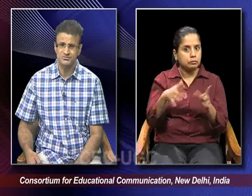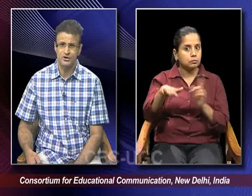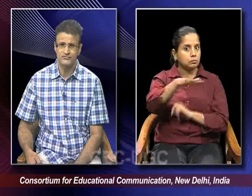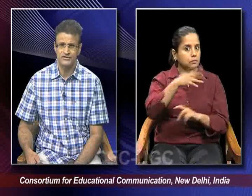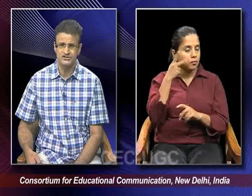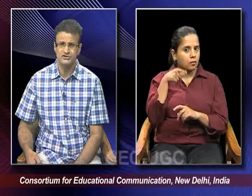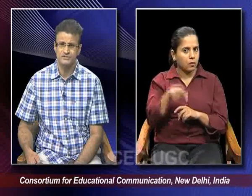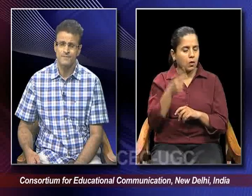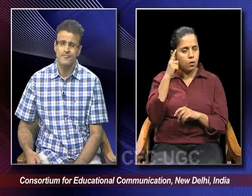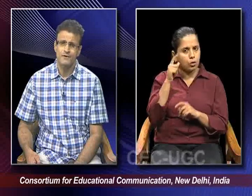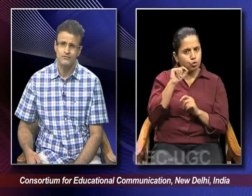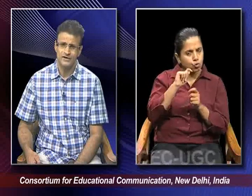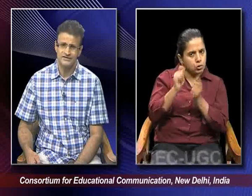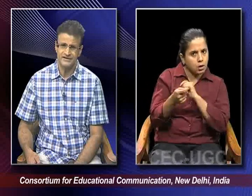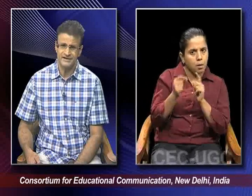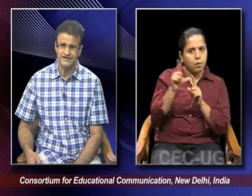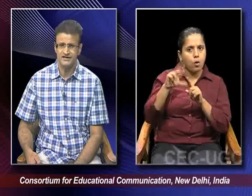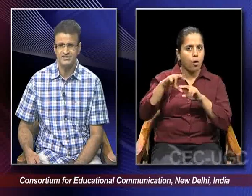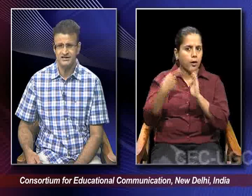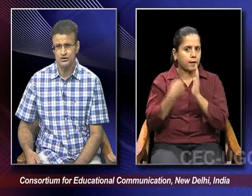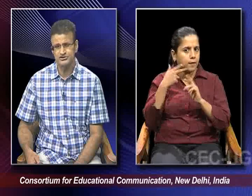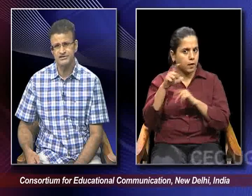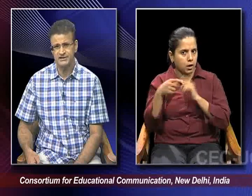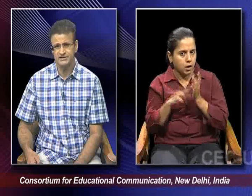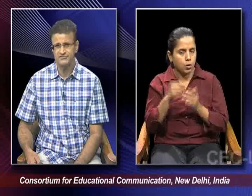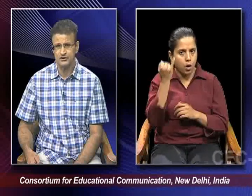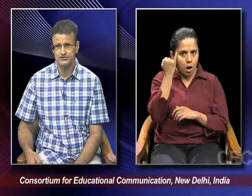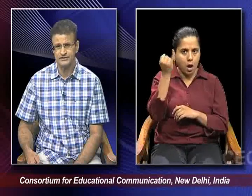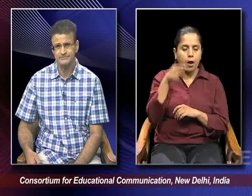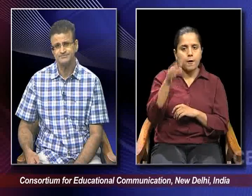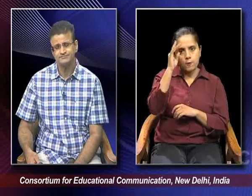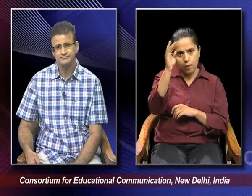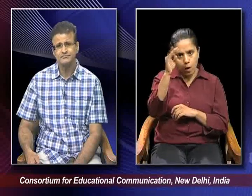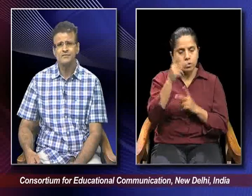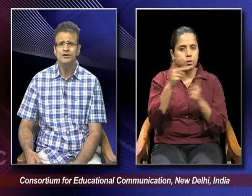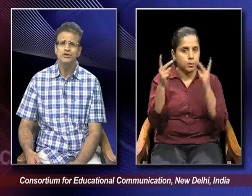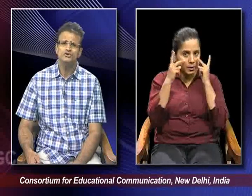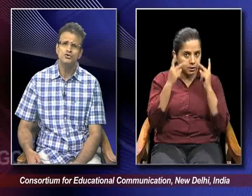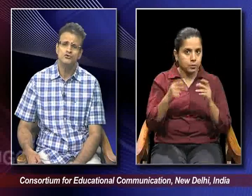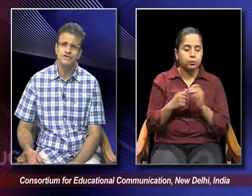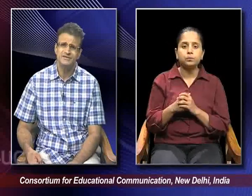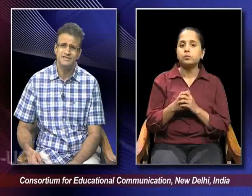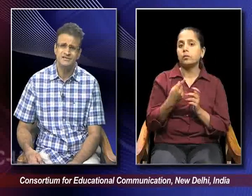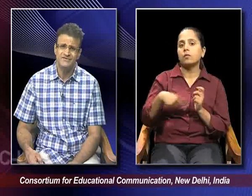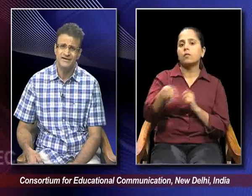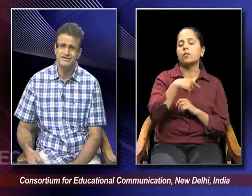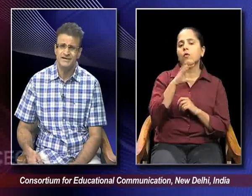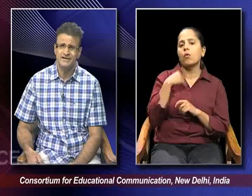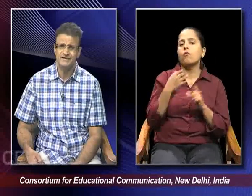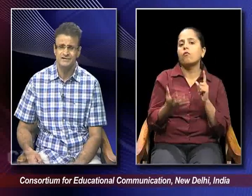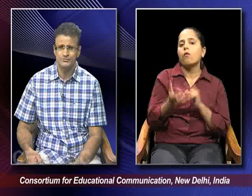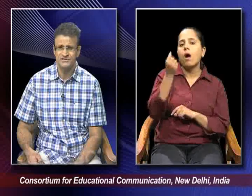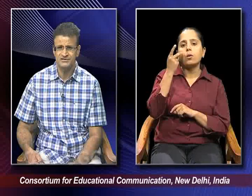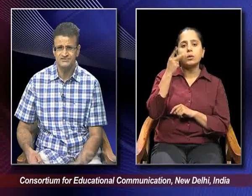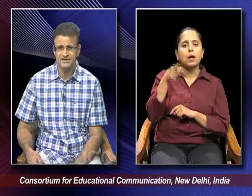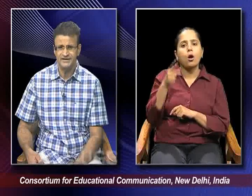and proliferation of Gandhian ideas, ideology and the philosophy. So we basically find that